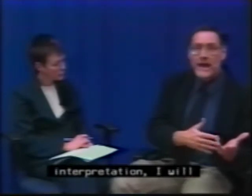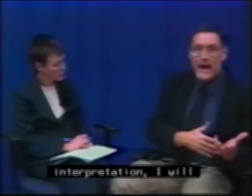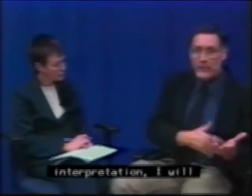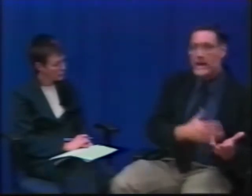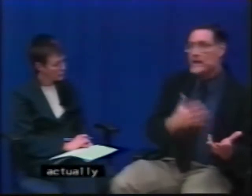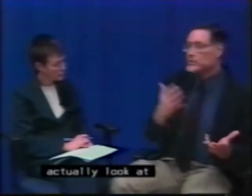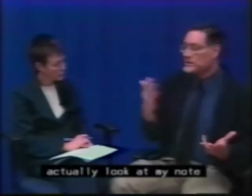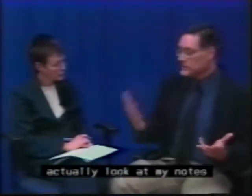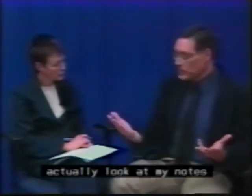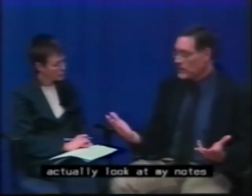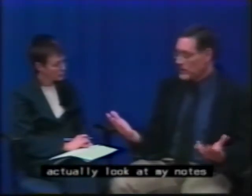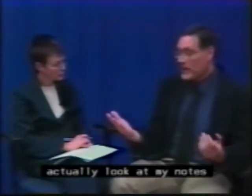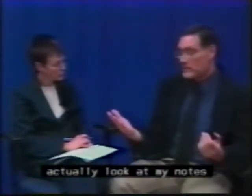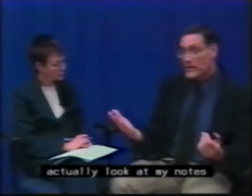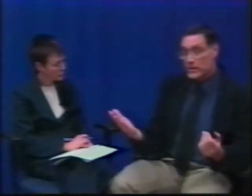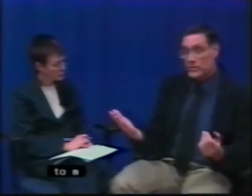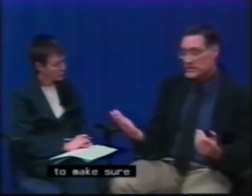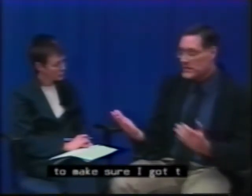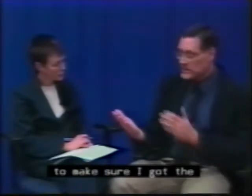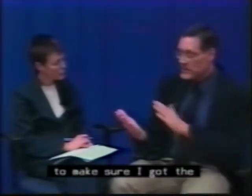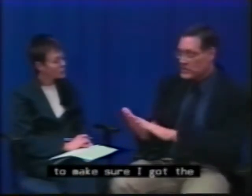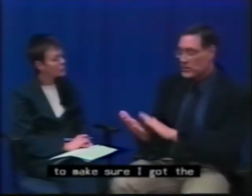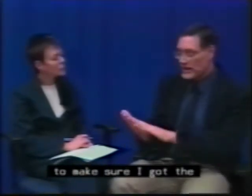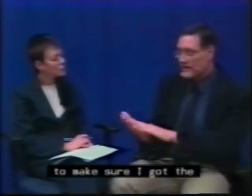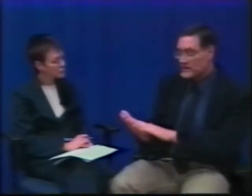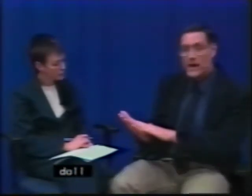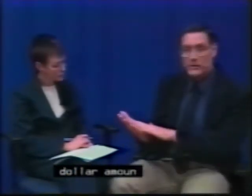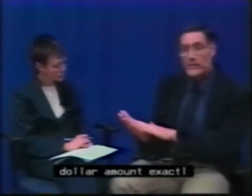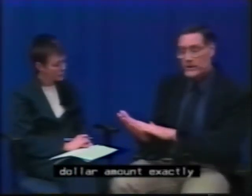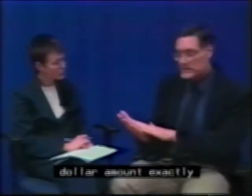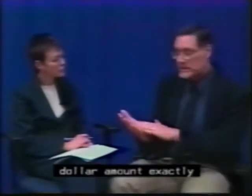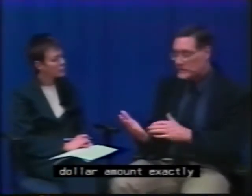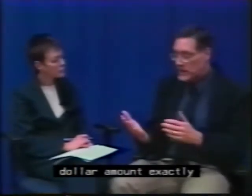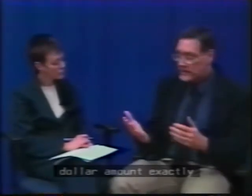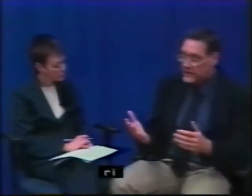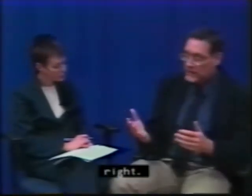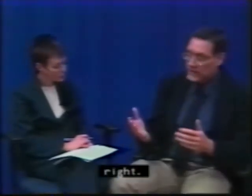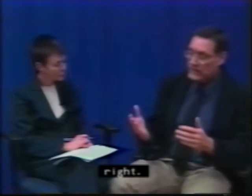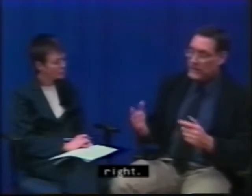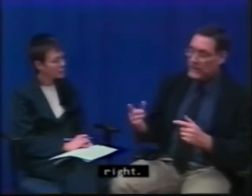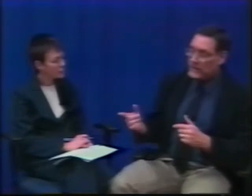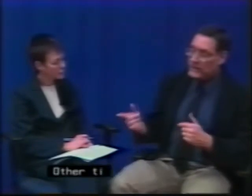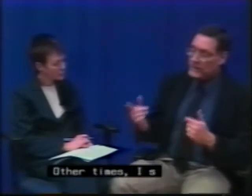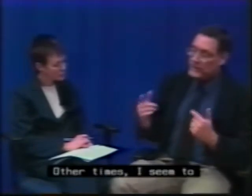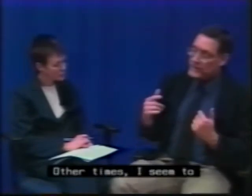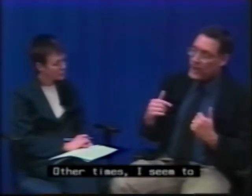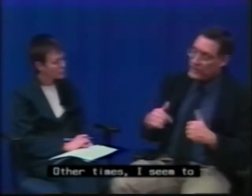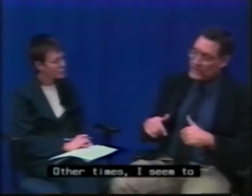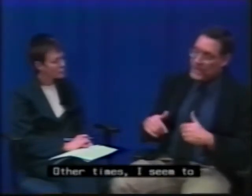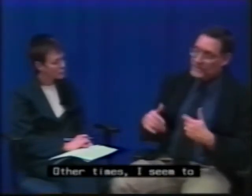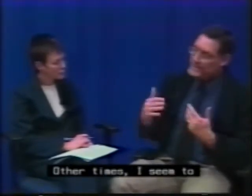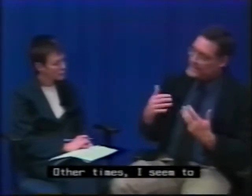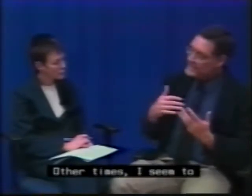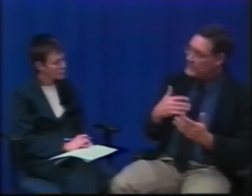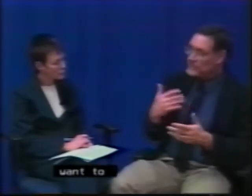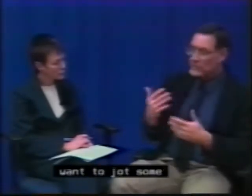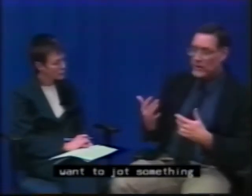I will actually look at notes to make sure I got the dollar amount exactly right. Other times, I seem to want